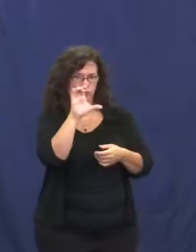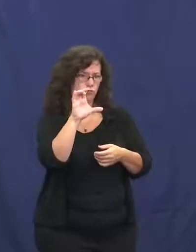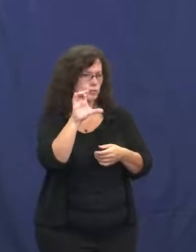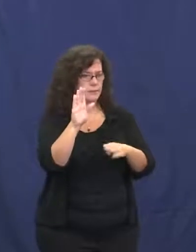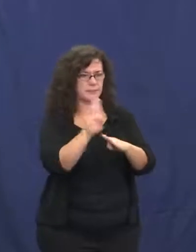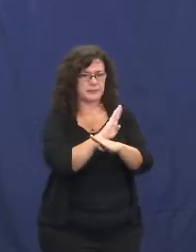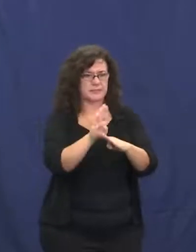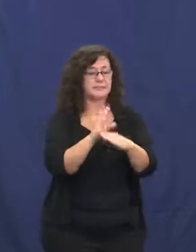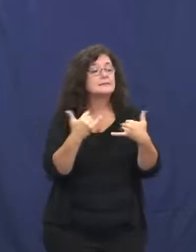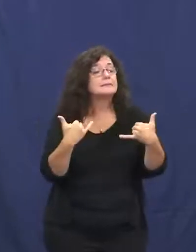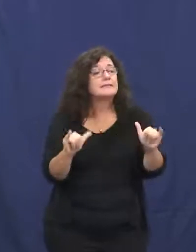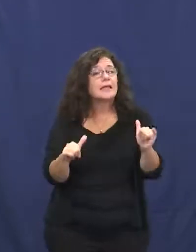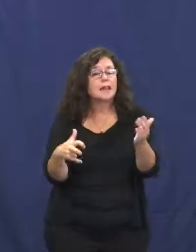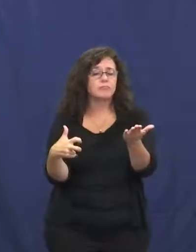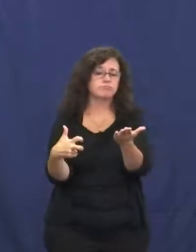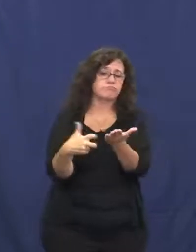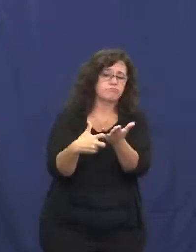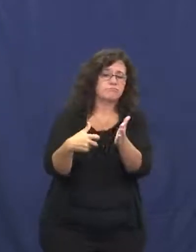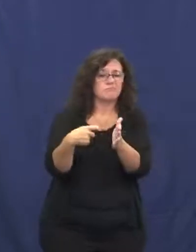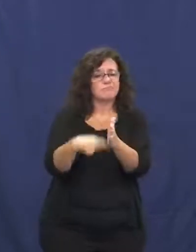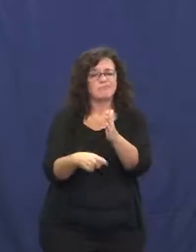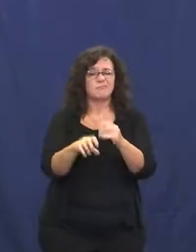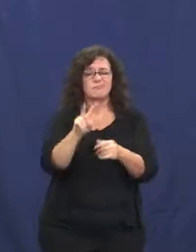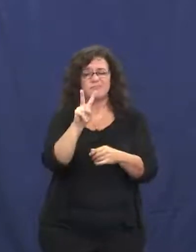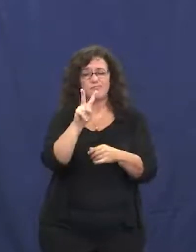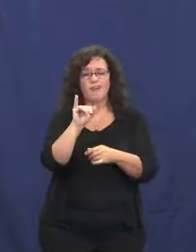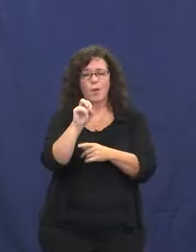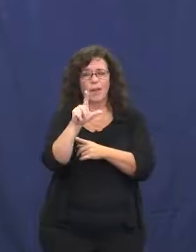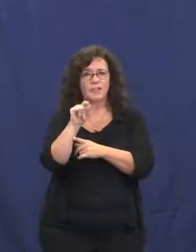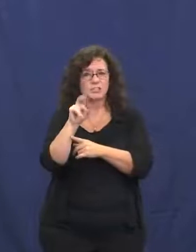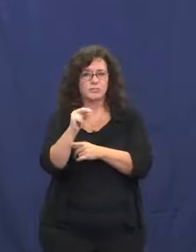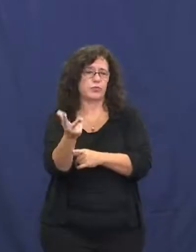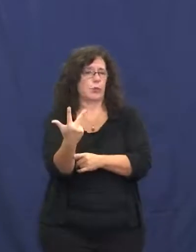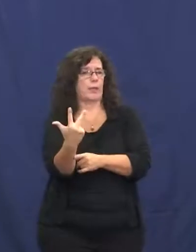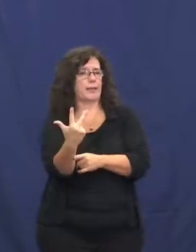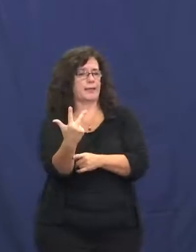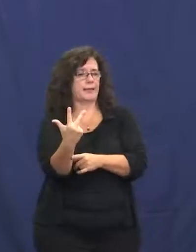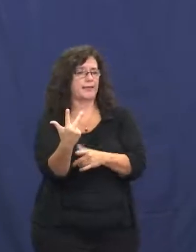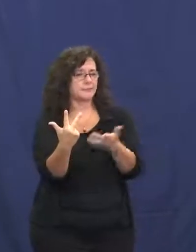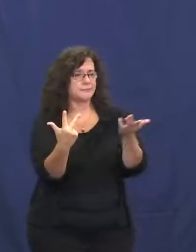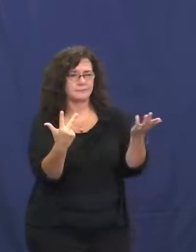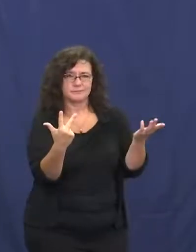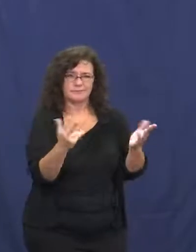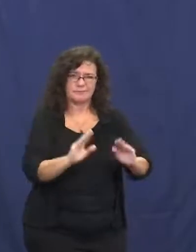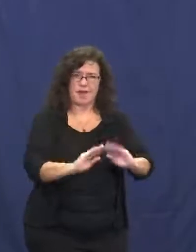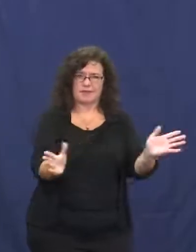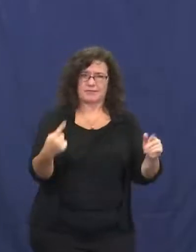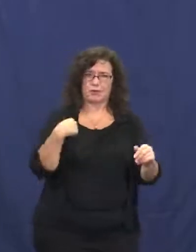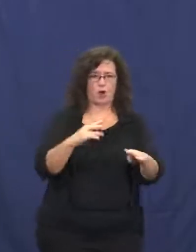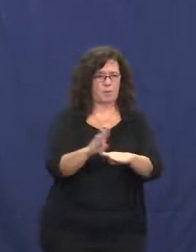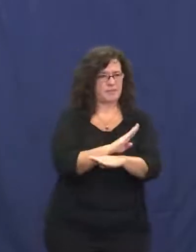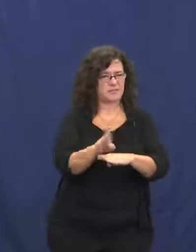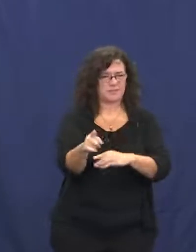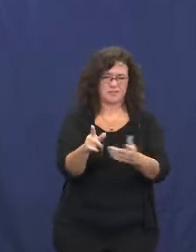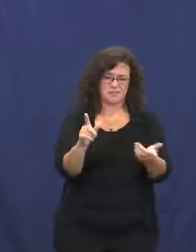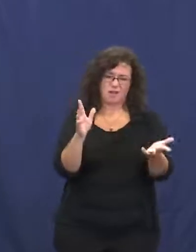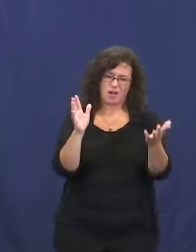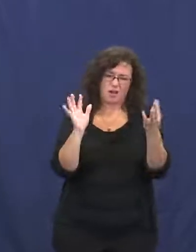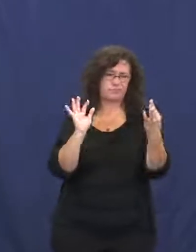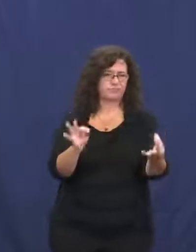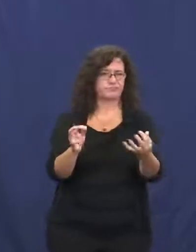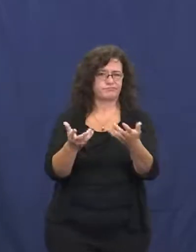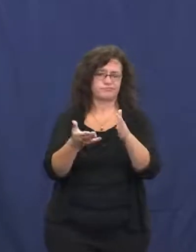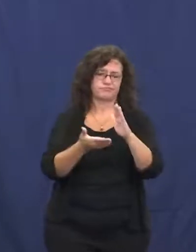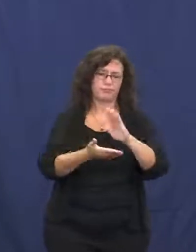still only 3 violations. So it just speaks to the wonderful effort of our businesses who are doing it right, and that's